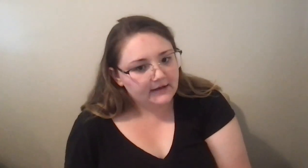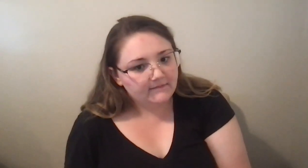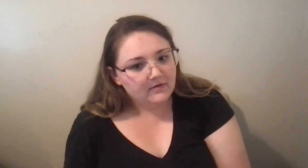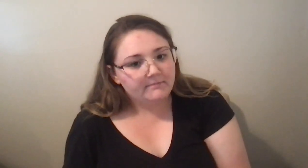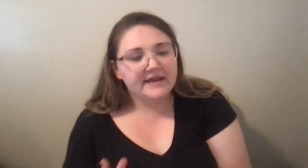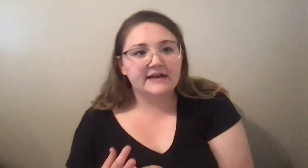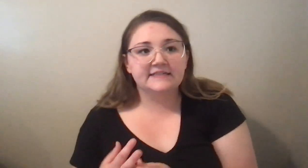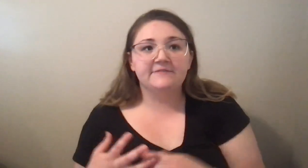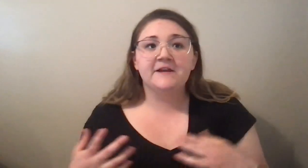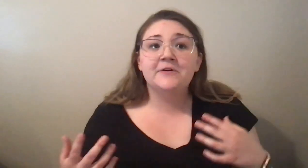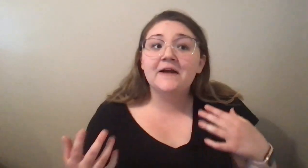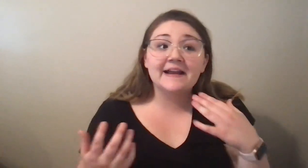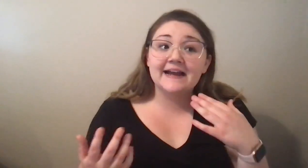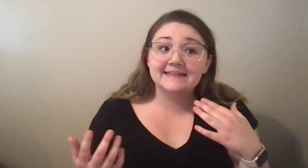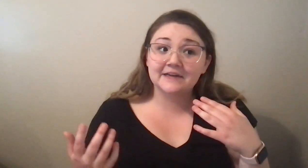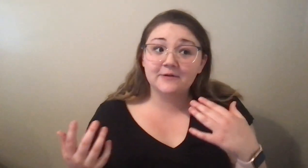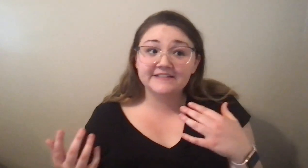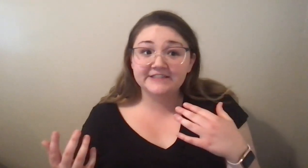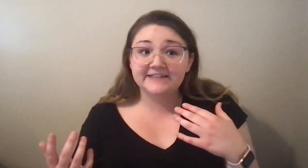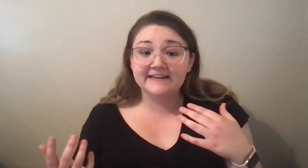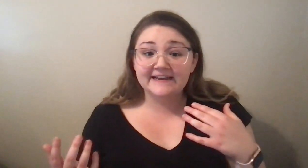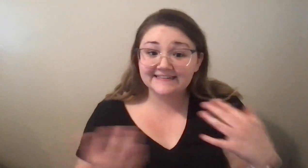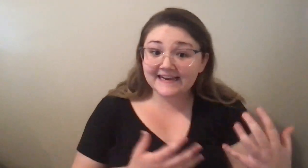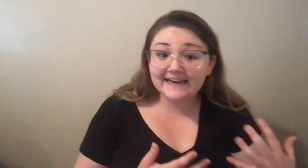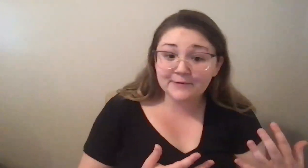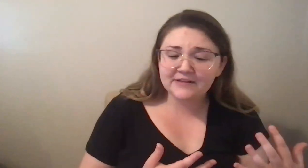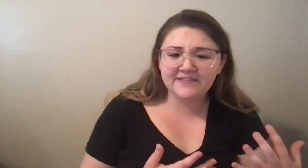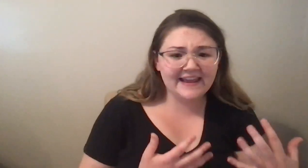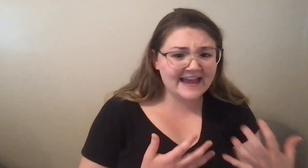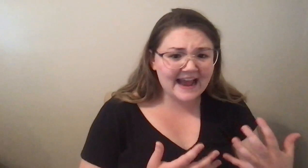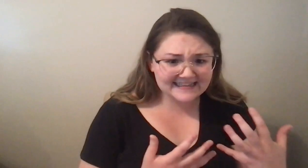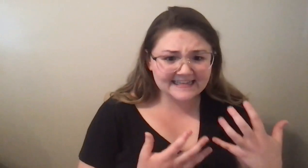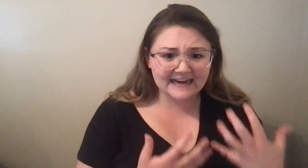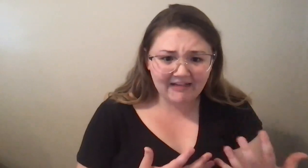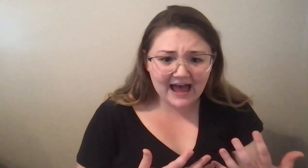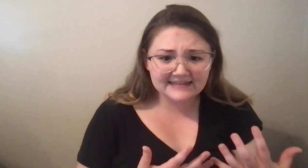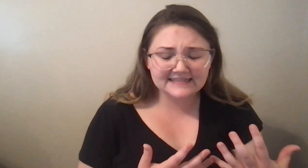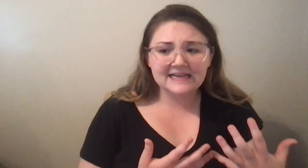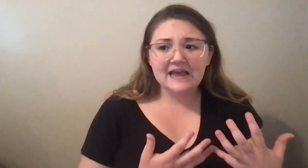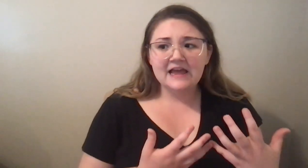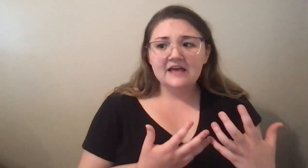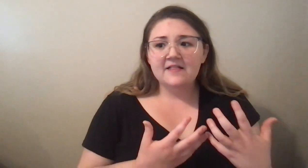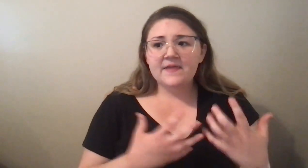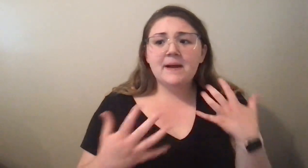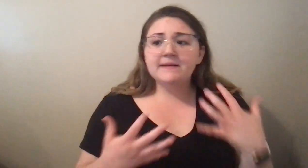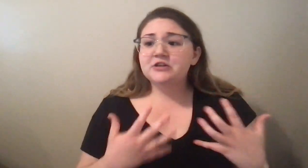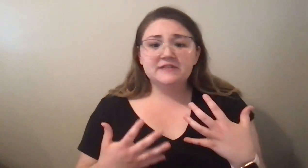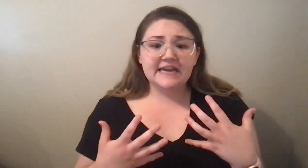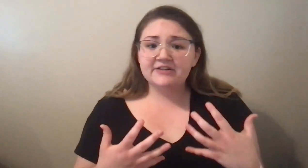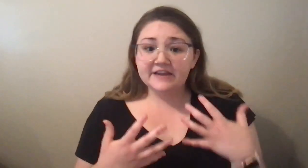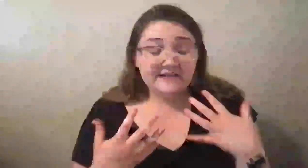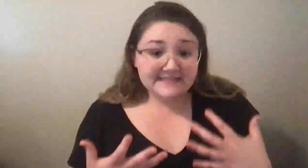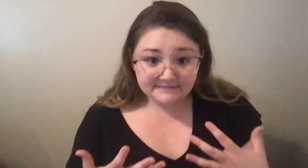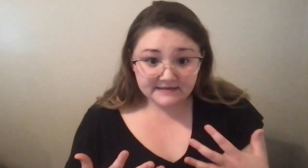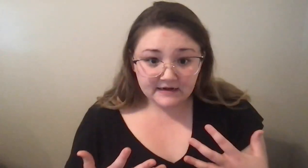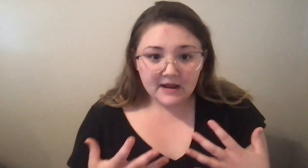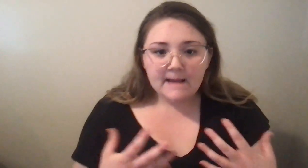on is really helpful, because if they don't know how to ask a question in sign language and they can't ask it in class, they might be too scared to even attempt